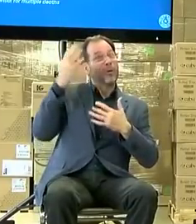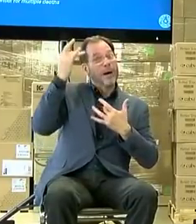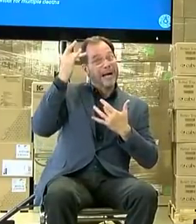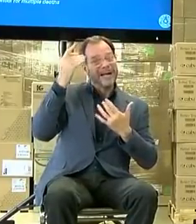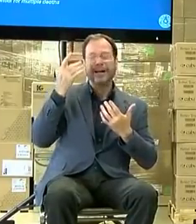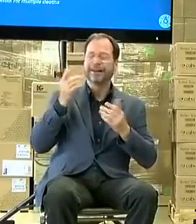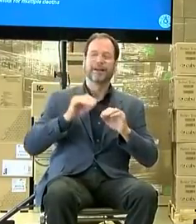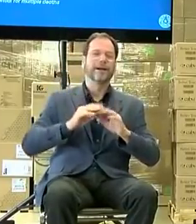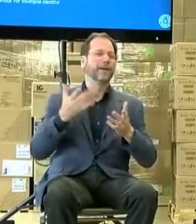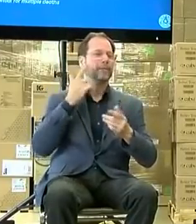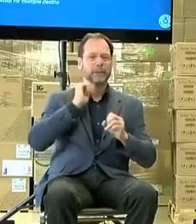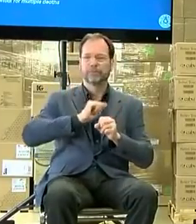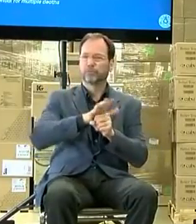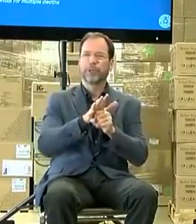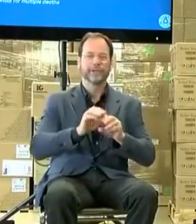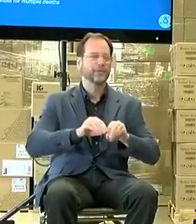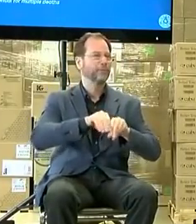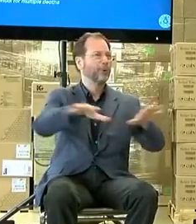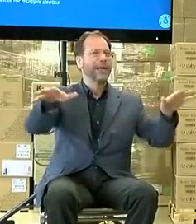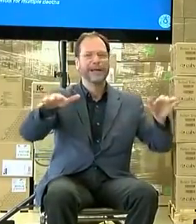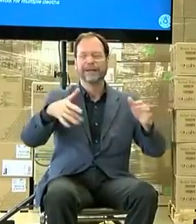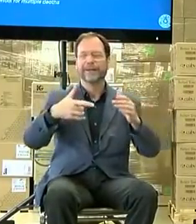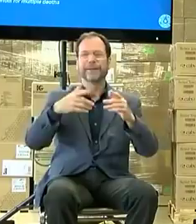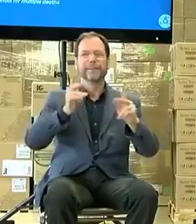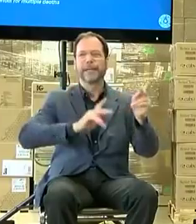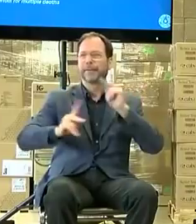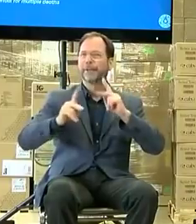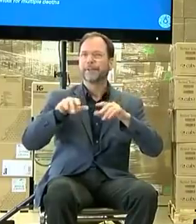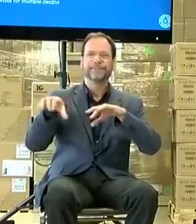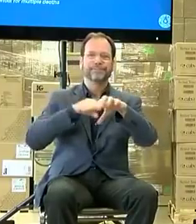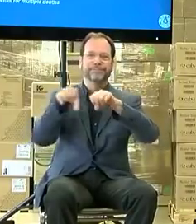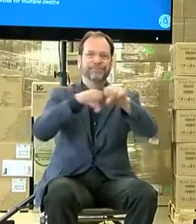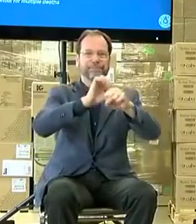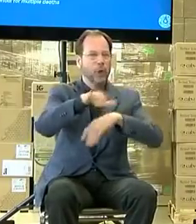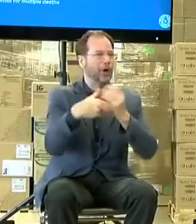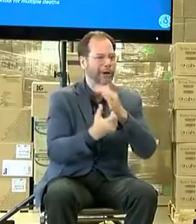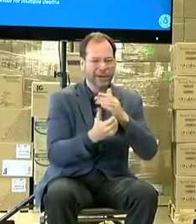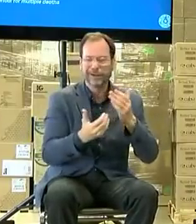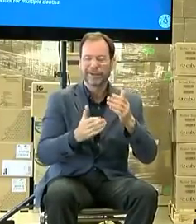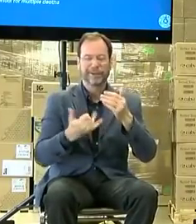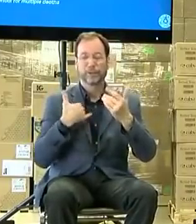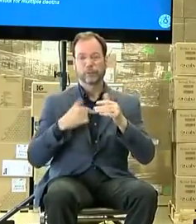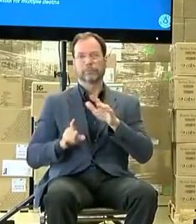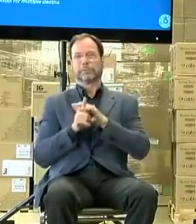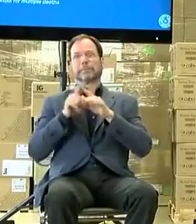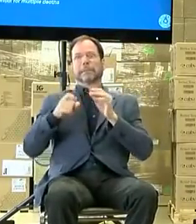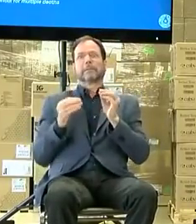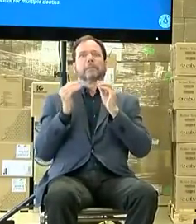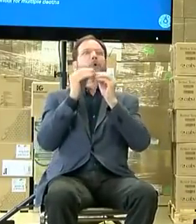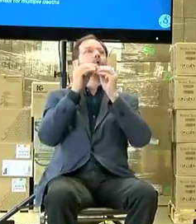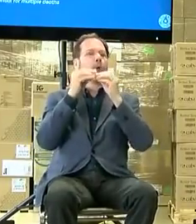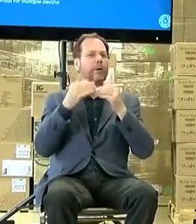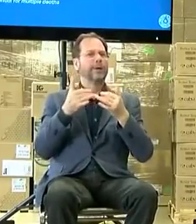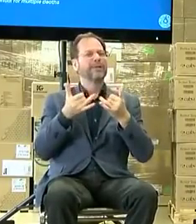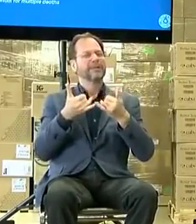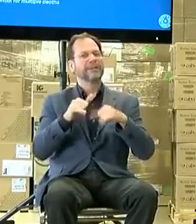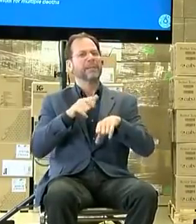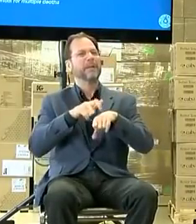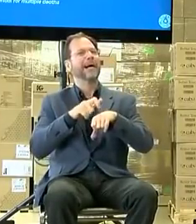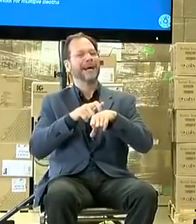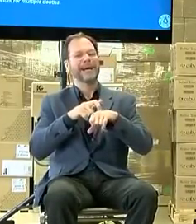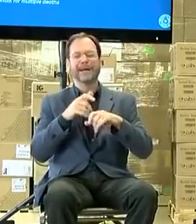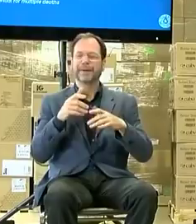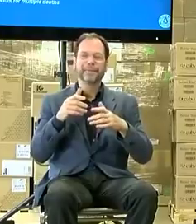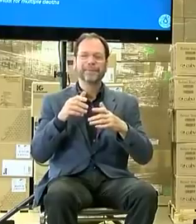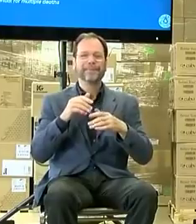of COVID-19, the need, the demand for these supplies came up just at the same time that in many